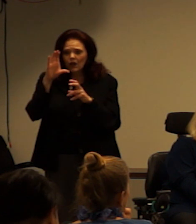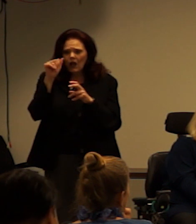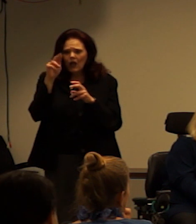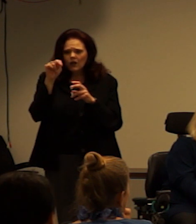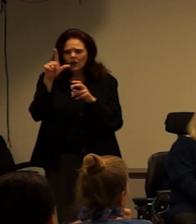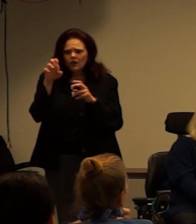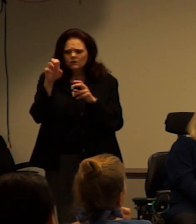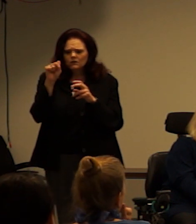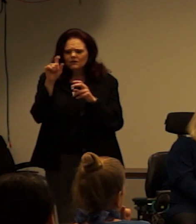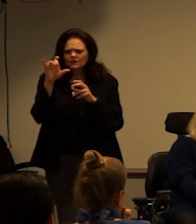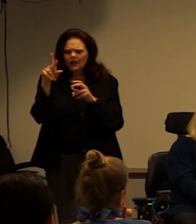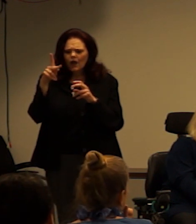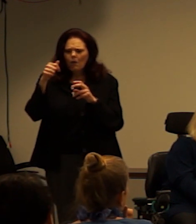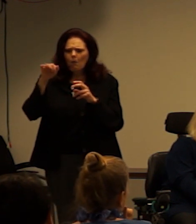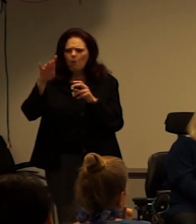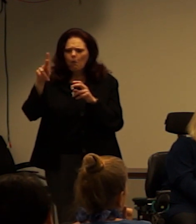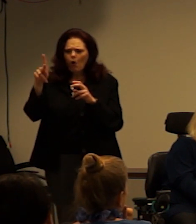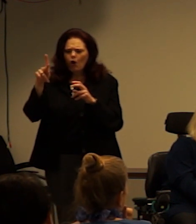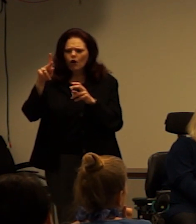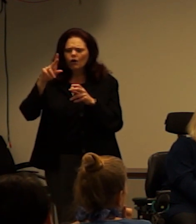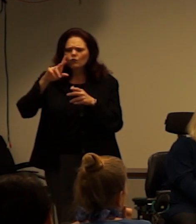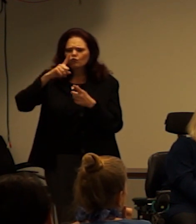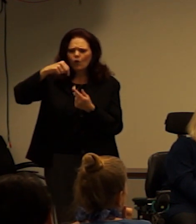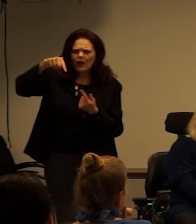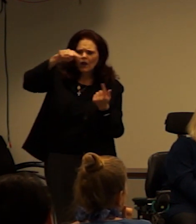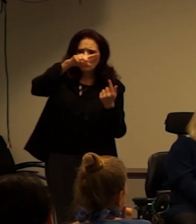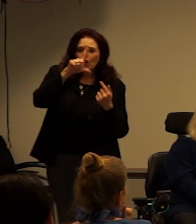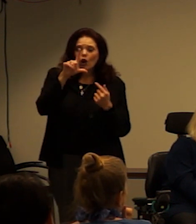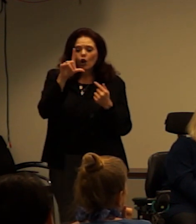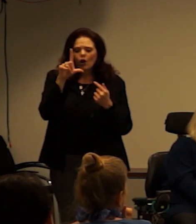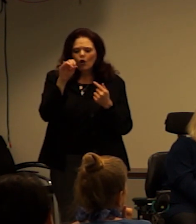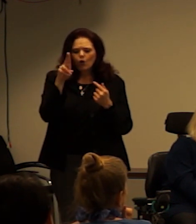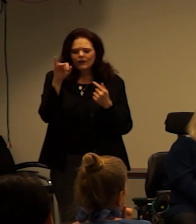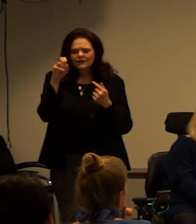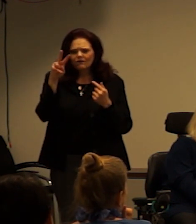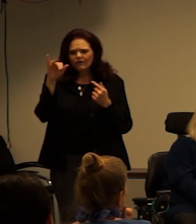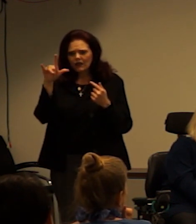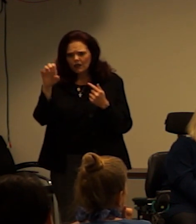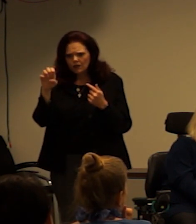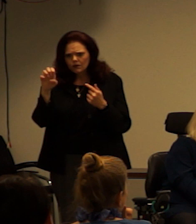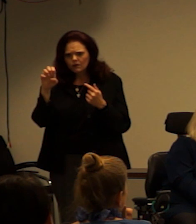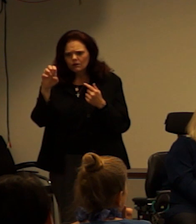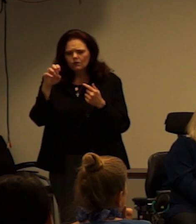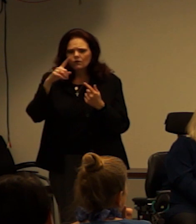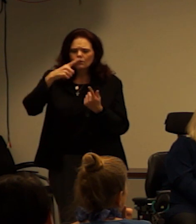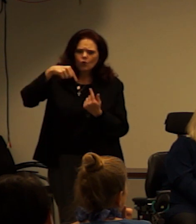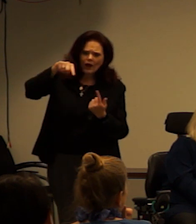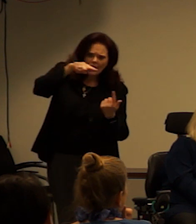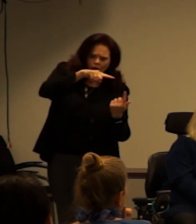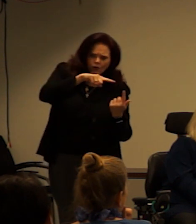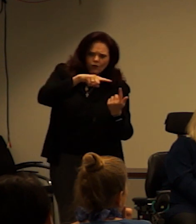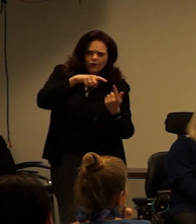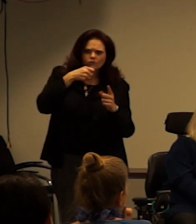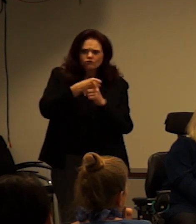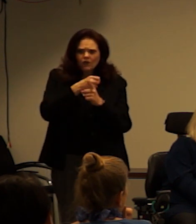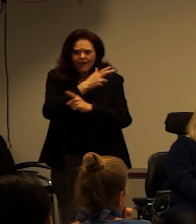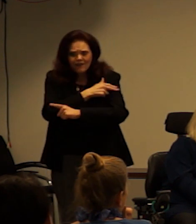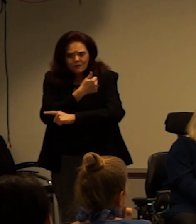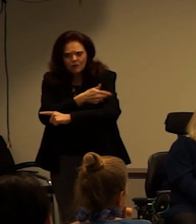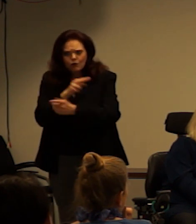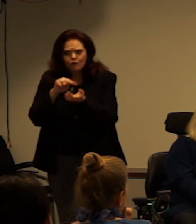Park tornado. The Louisville tornado that took out an entire hospital and a nursing home in Louisville, Mississippi, okay?